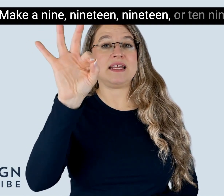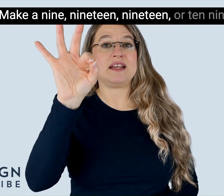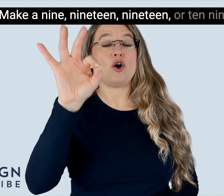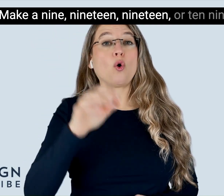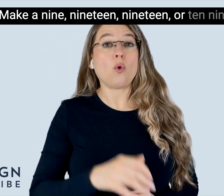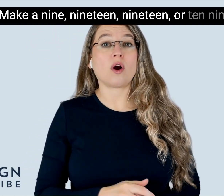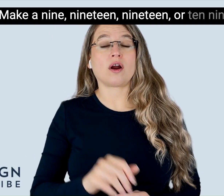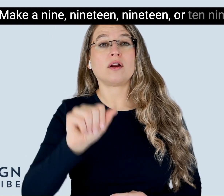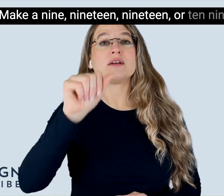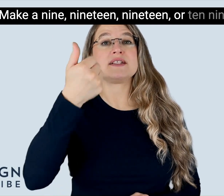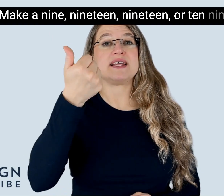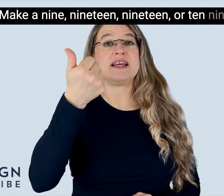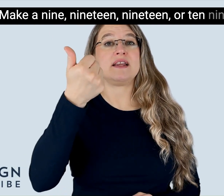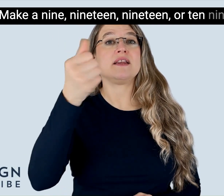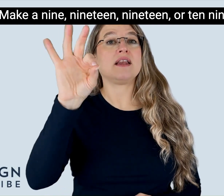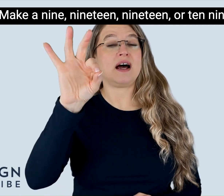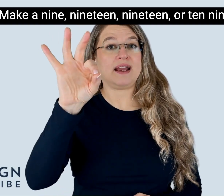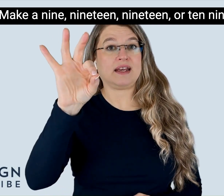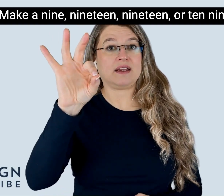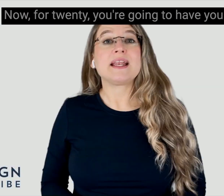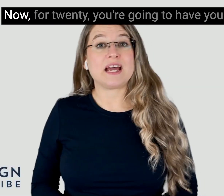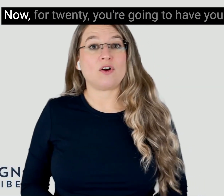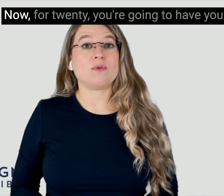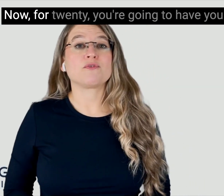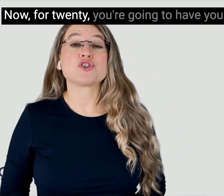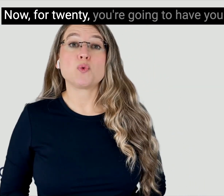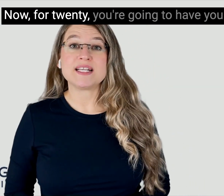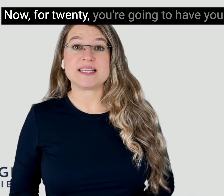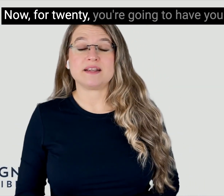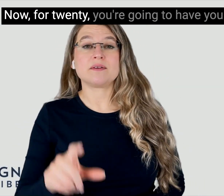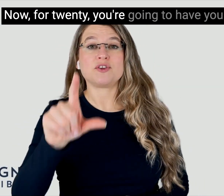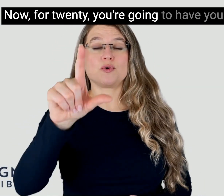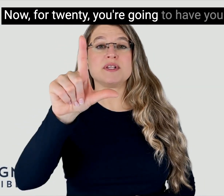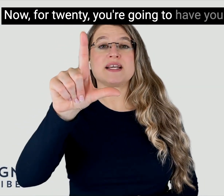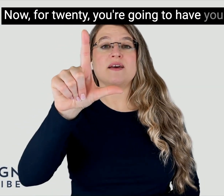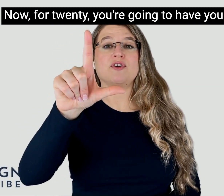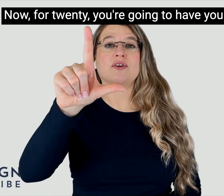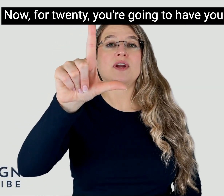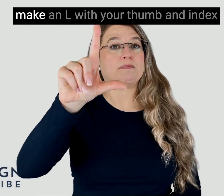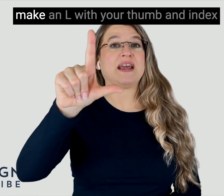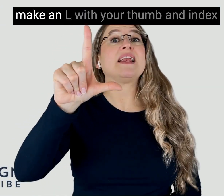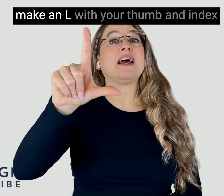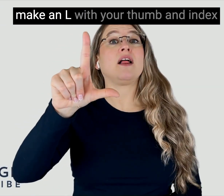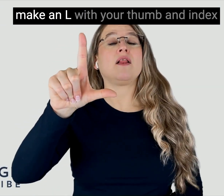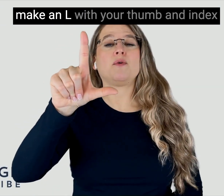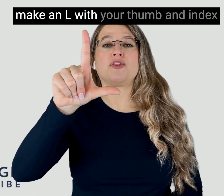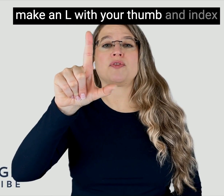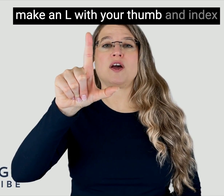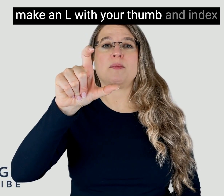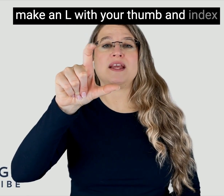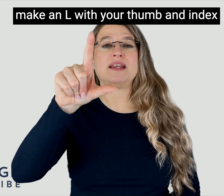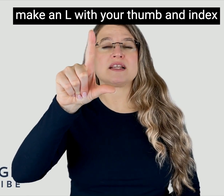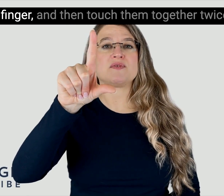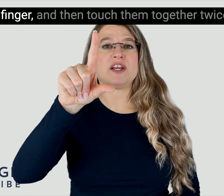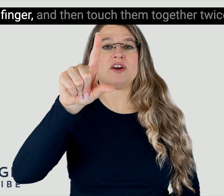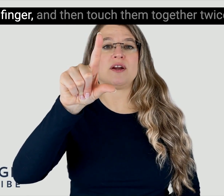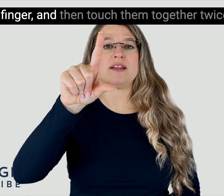19, or 10, 9. Now for 20, you're going to make an L with your thumb and index finger and then